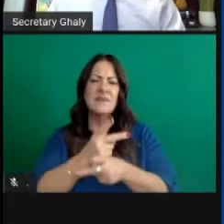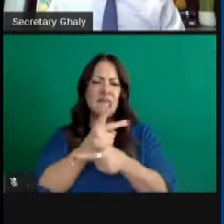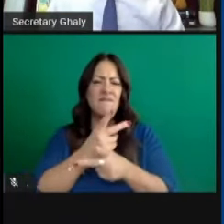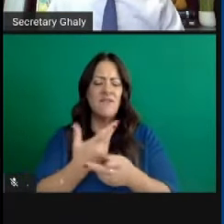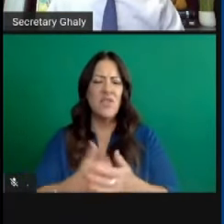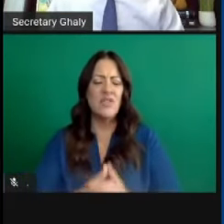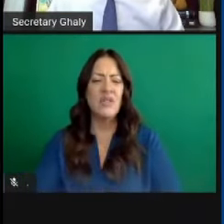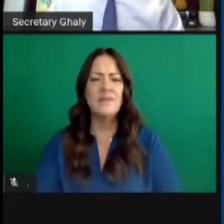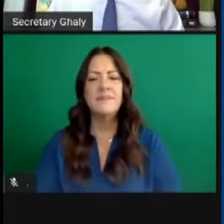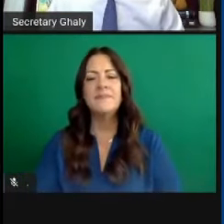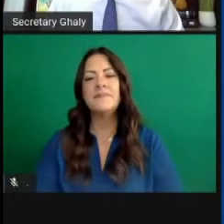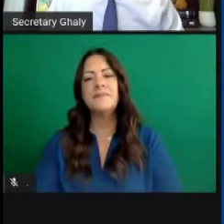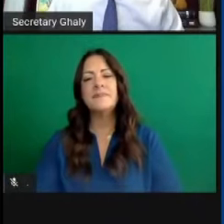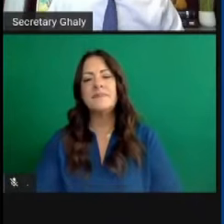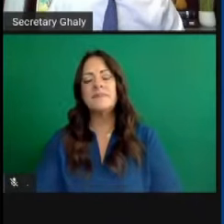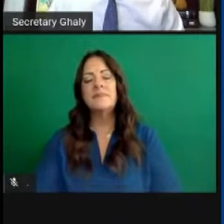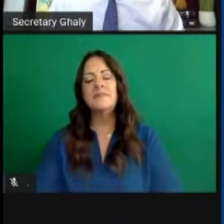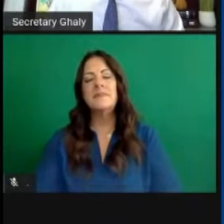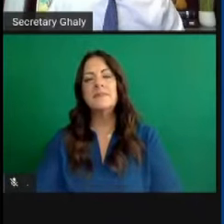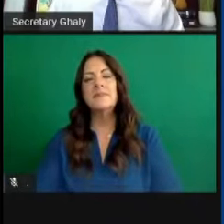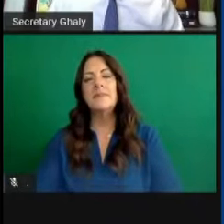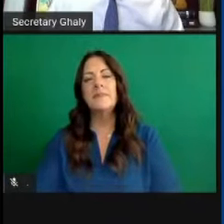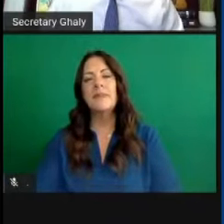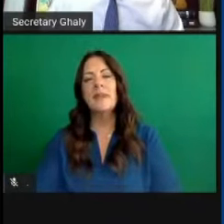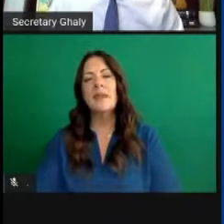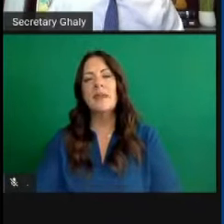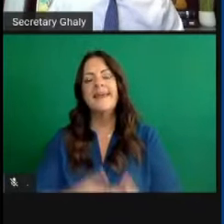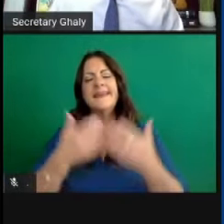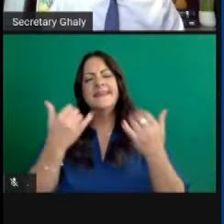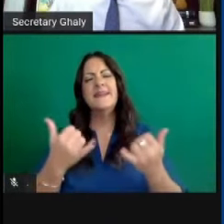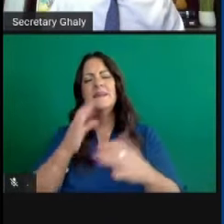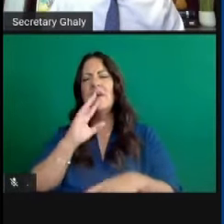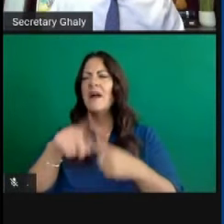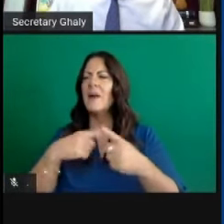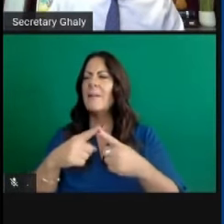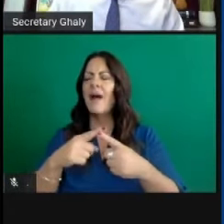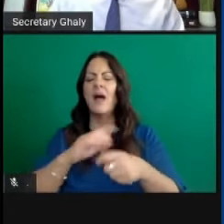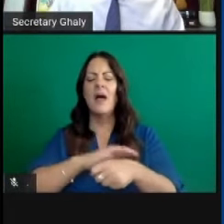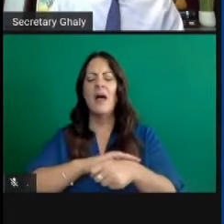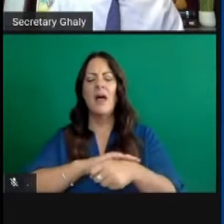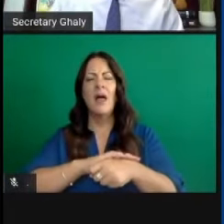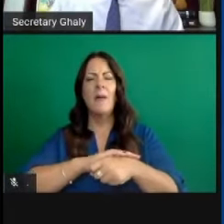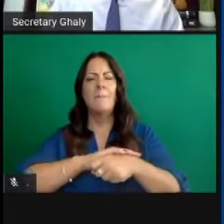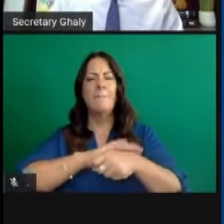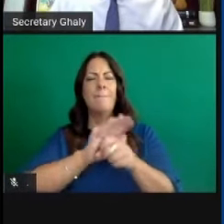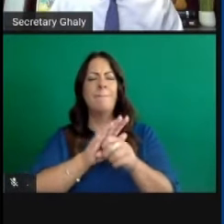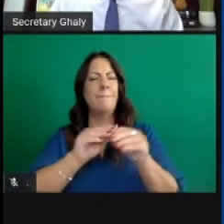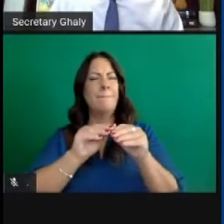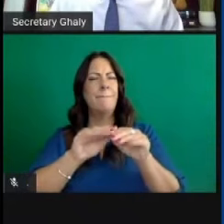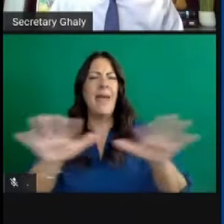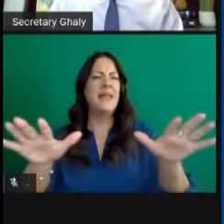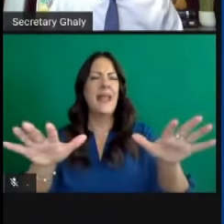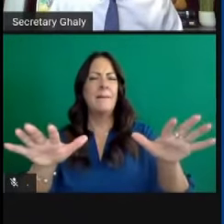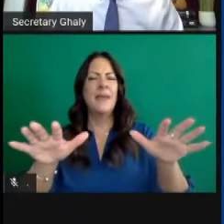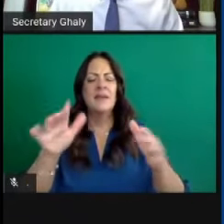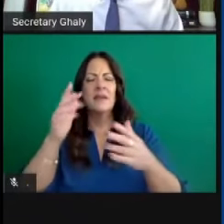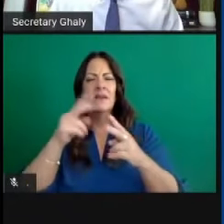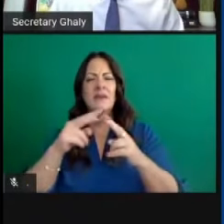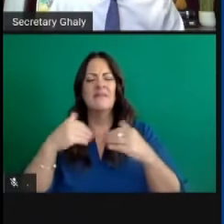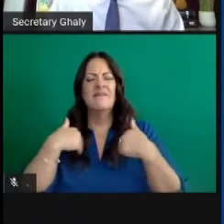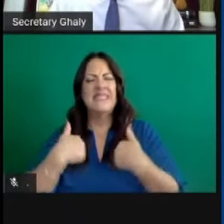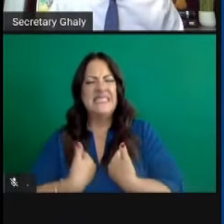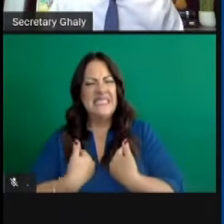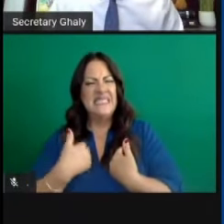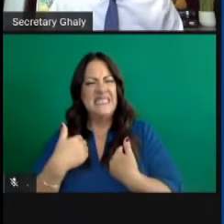I wanted now to just take a few minutes, and we've alluded to this concept of pandemic fatigue. Many of the reporters that I have a chance to talk